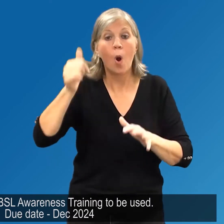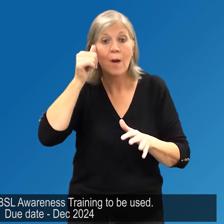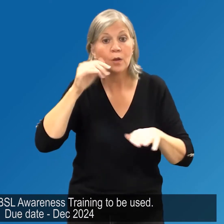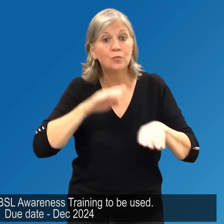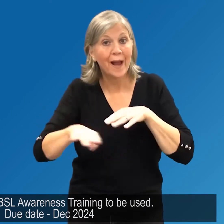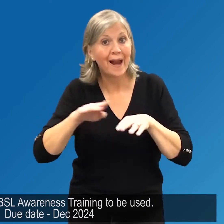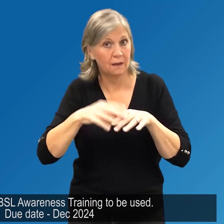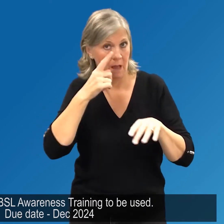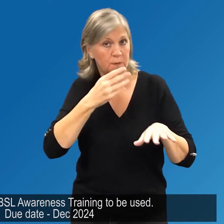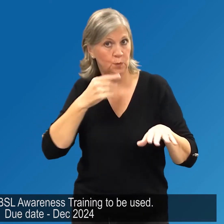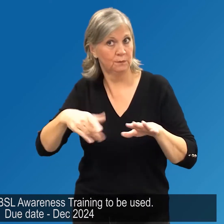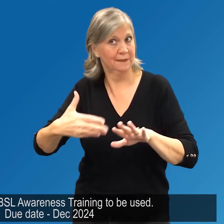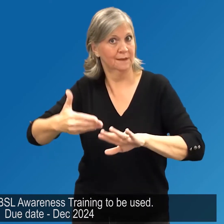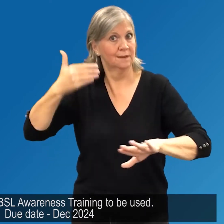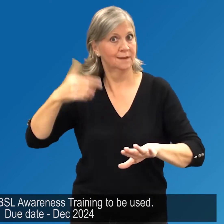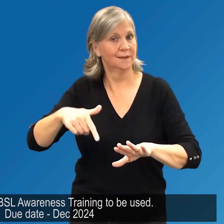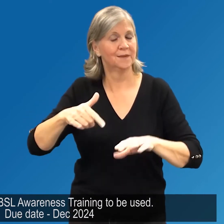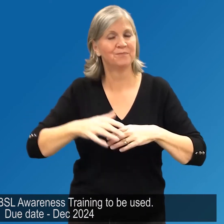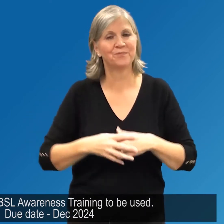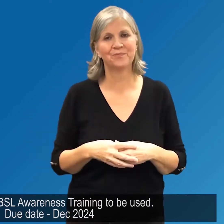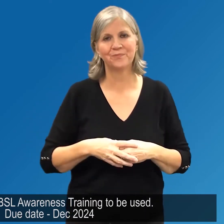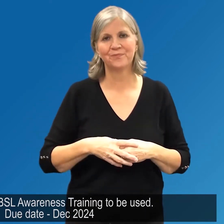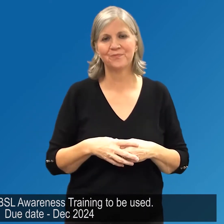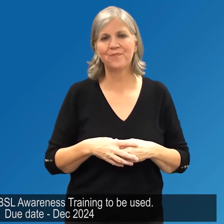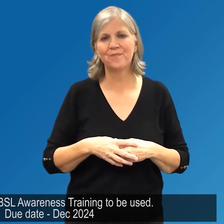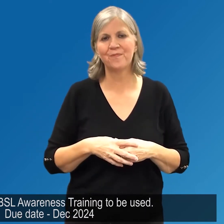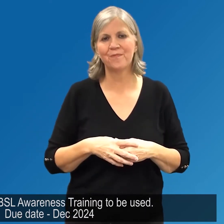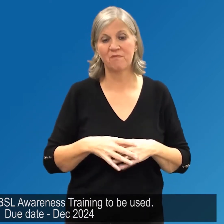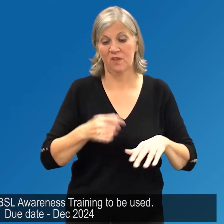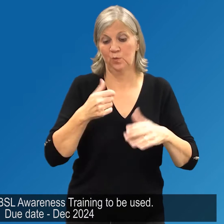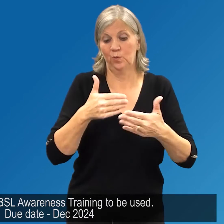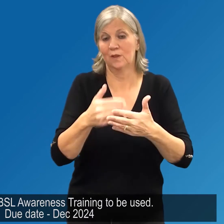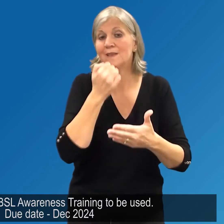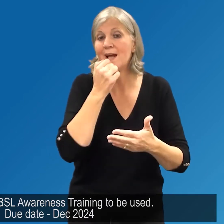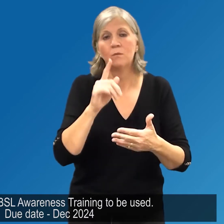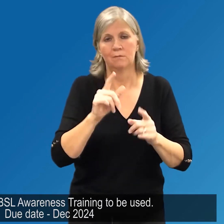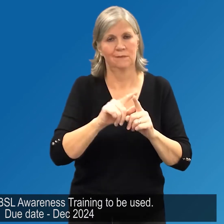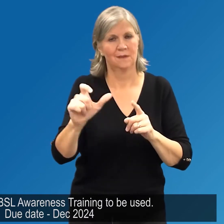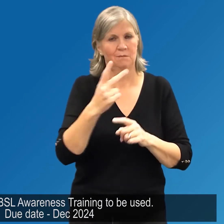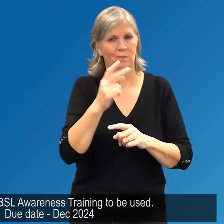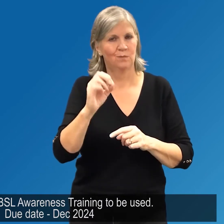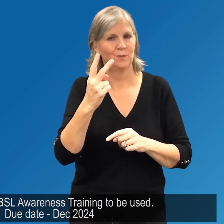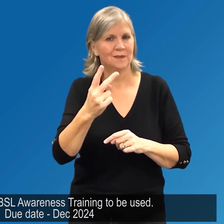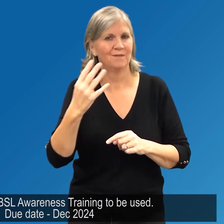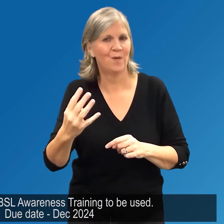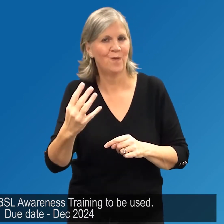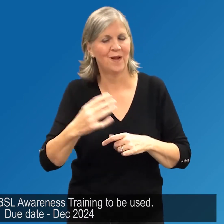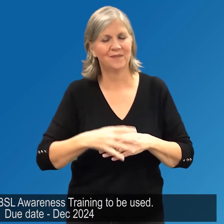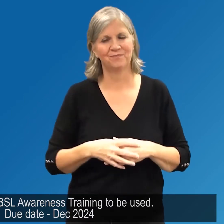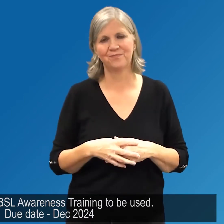NHS Online BSL Awareness Training to be used. Due date, December 2024.